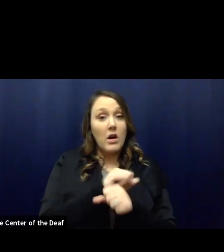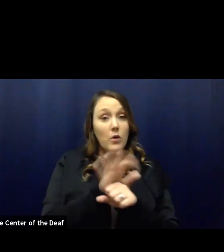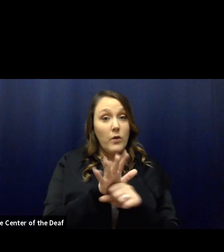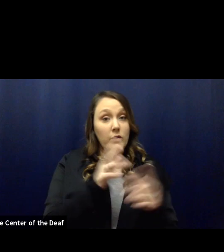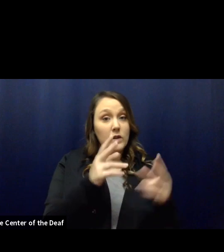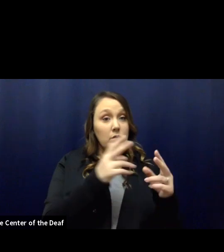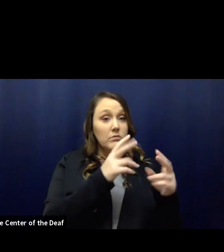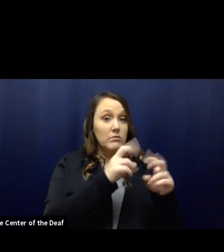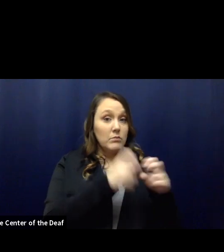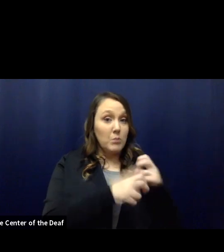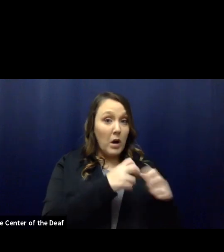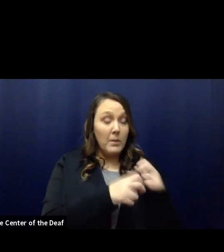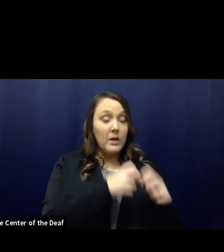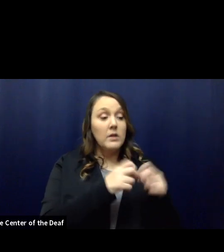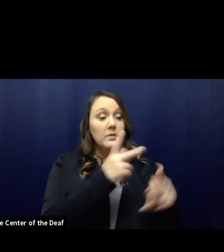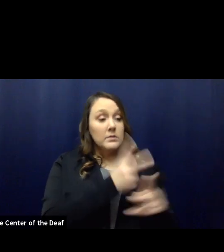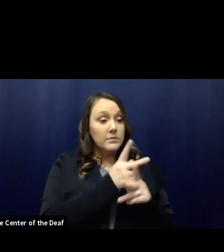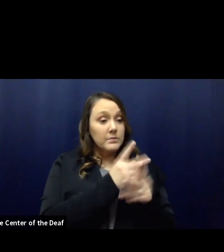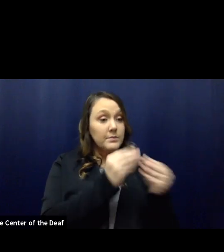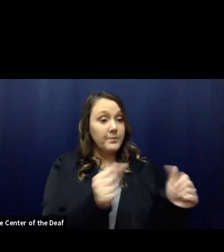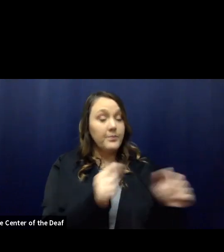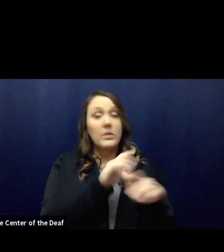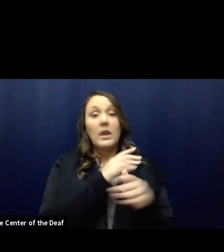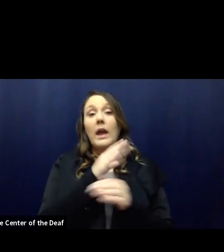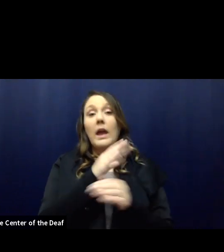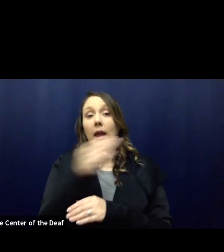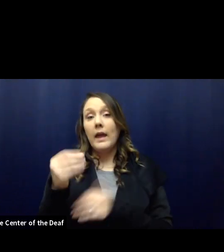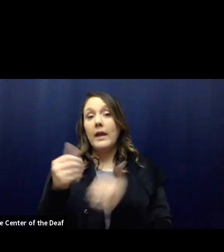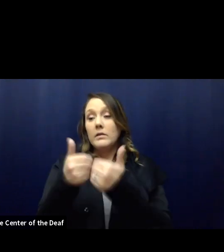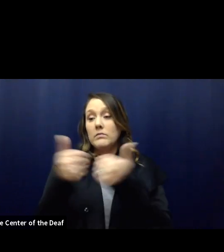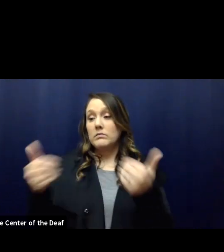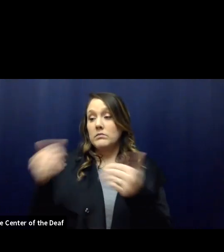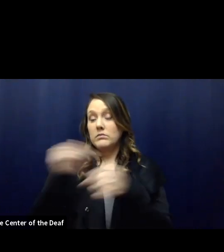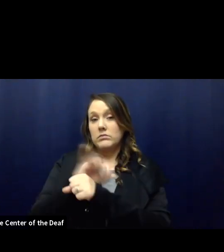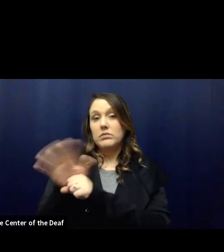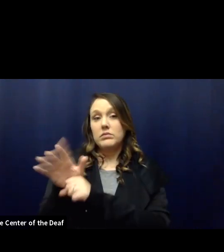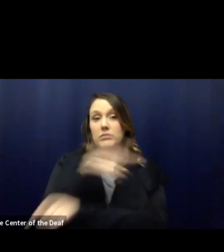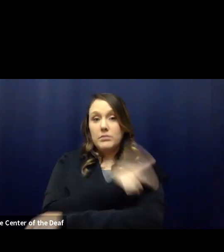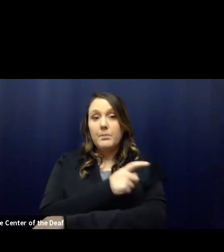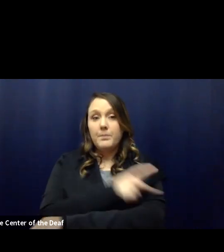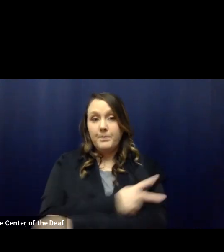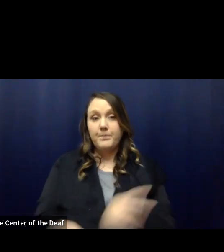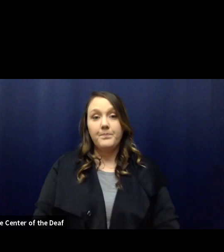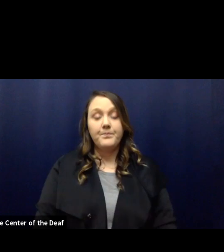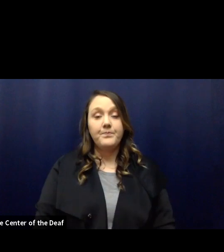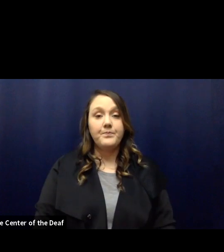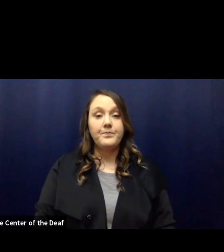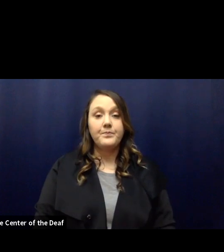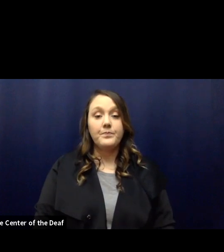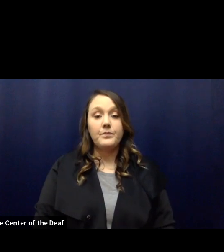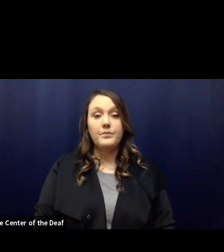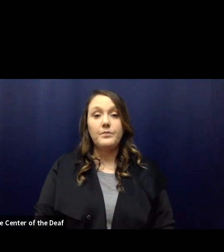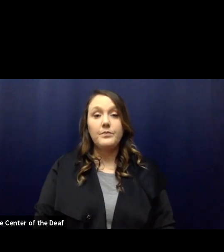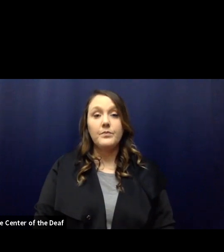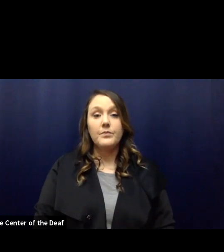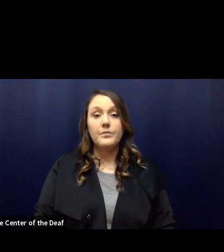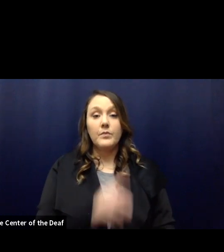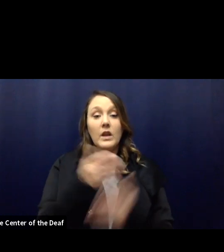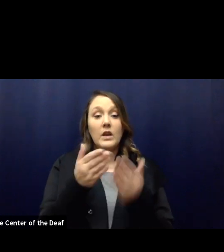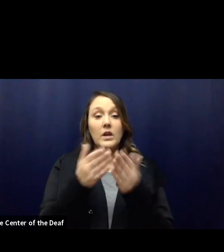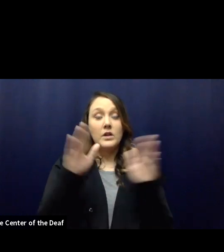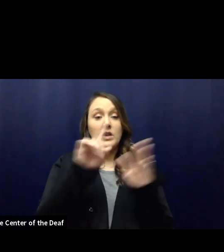adequately isolate and accommodate the growing need for and concern for COVID in our community. Next is just a general question from Grace